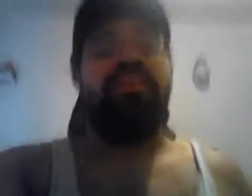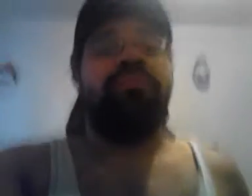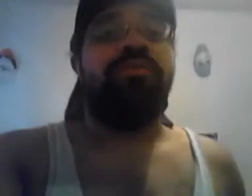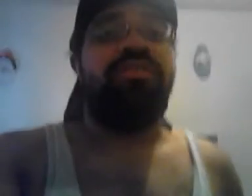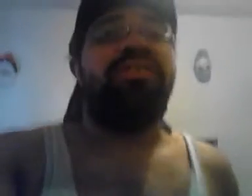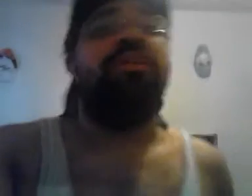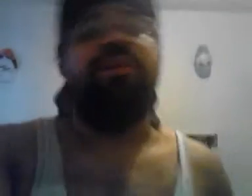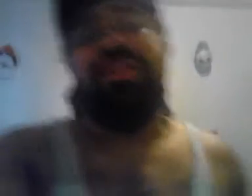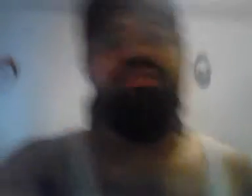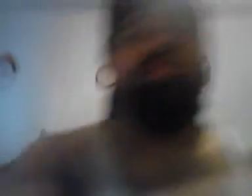we're going to talk about is,